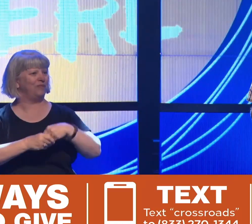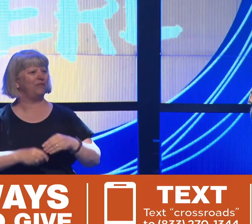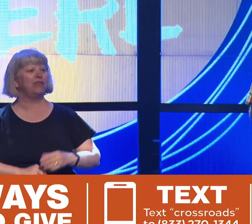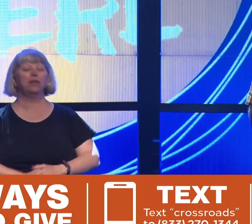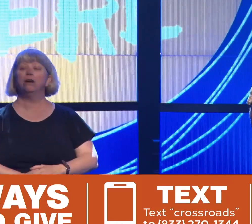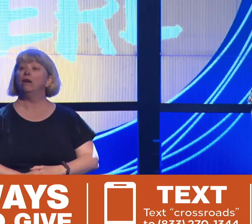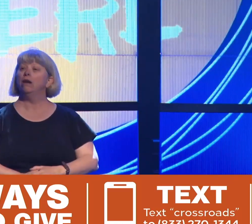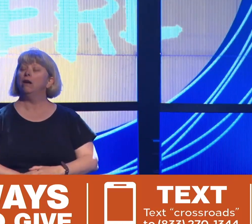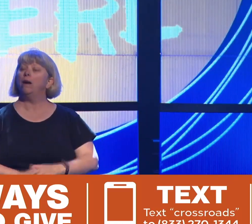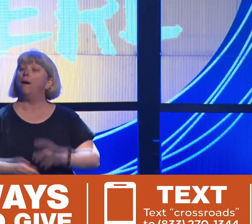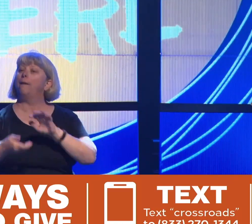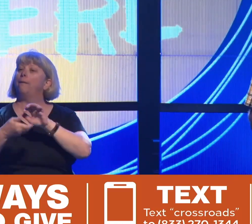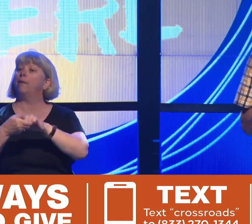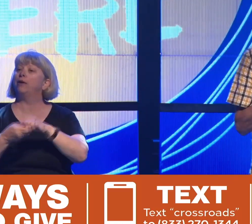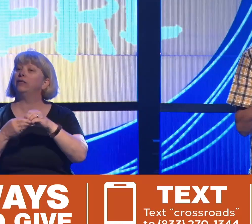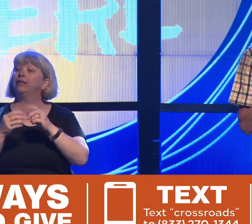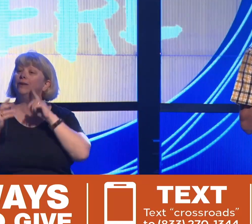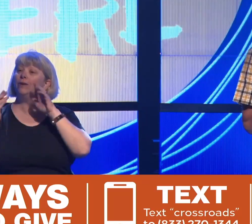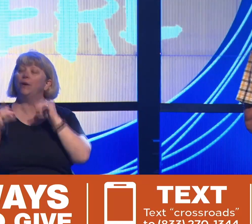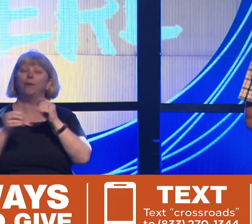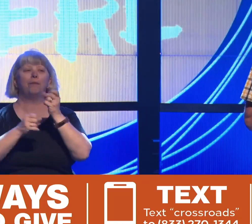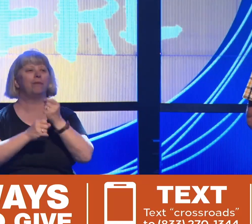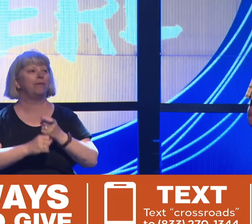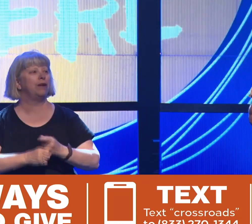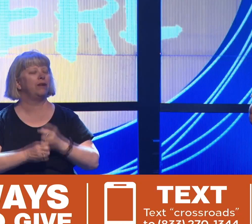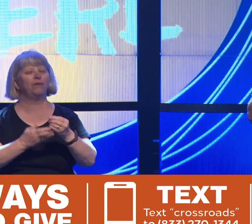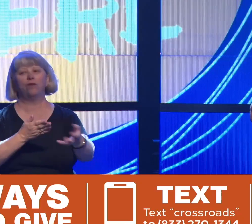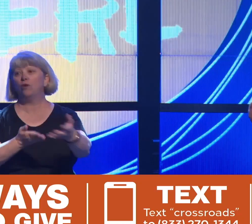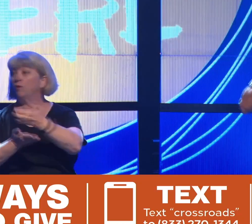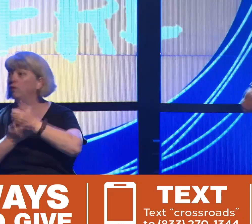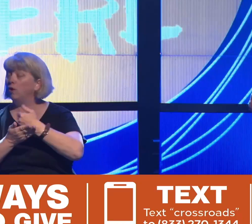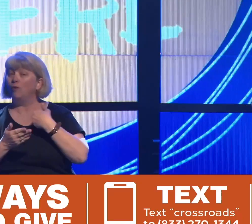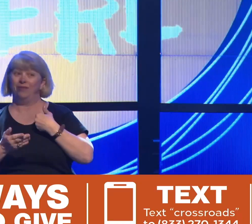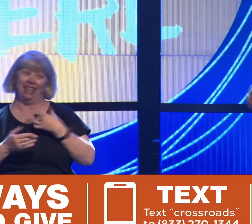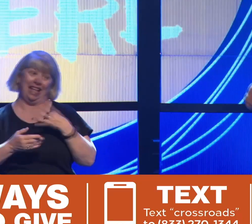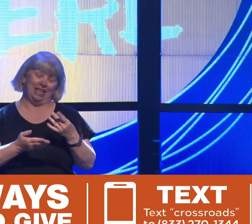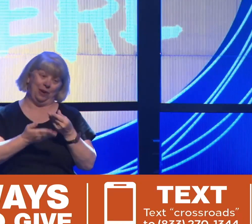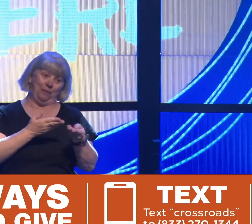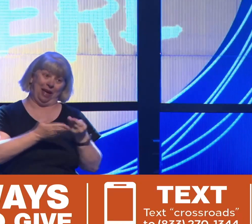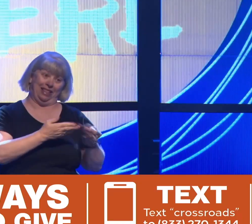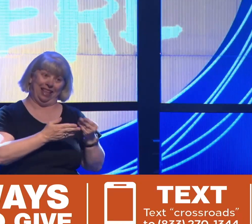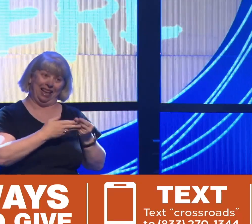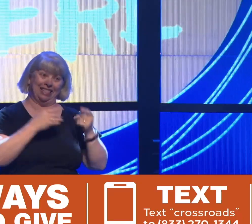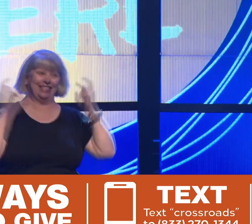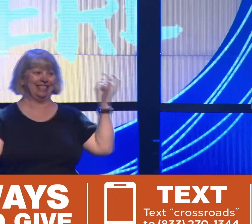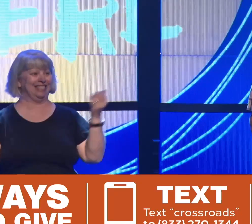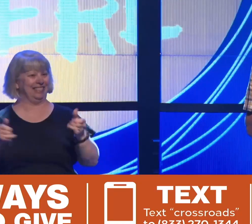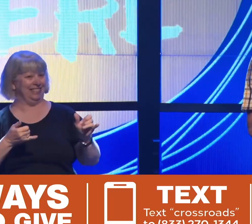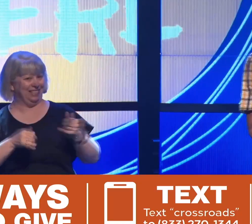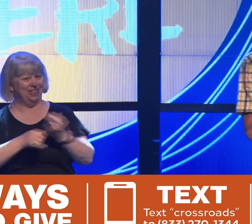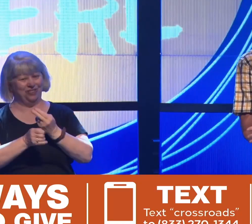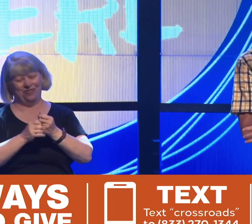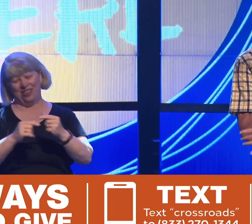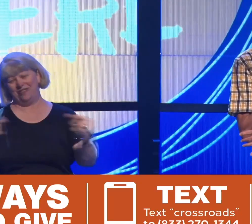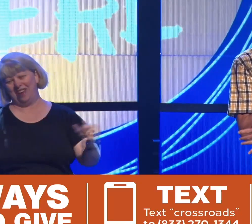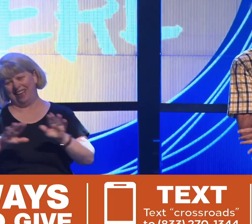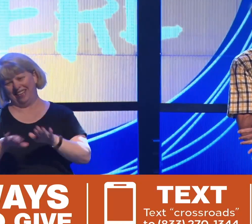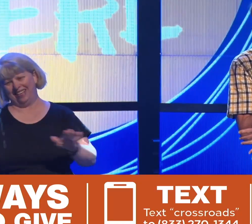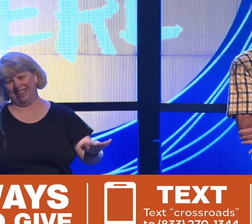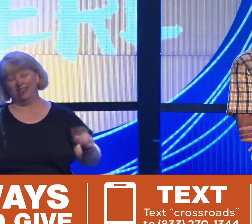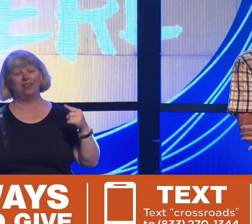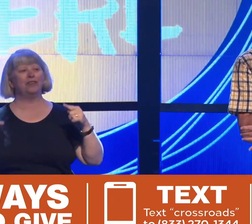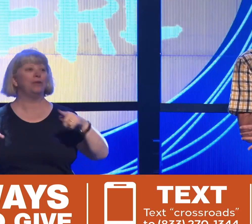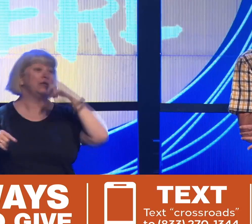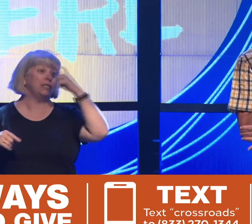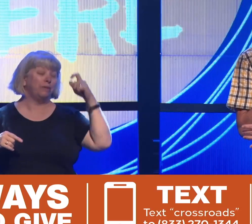our Partners in Hope annual fundraiser. Well, my wife and I always like to buy things at the gala that we can use with our grandkids during the summer